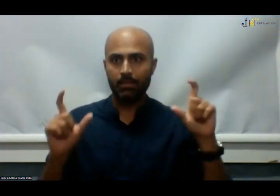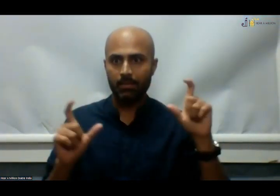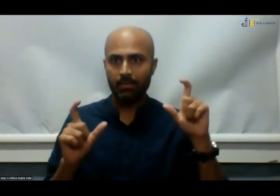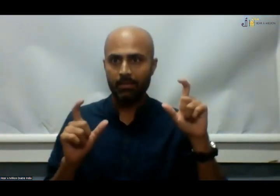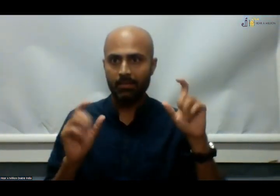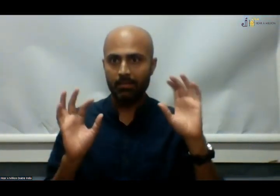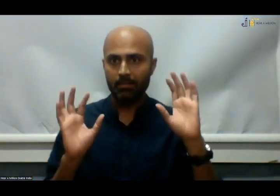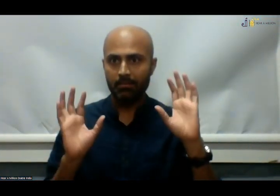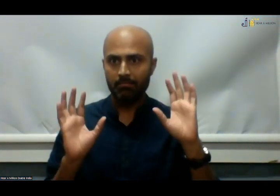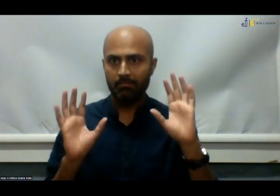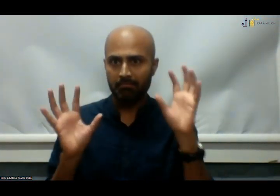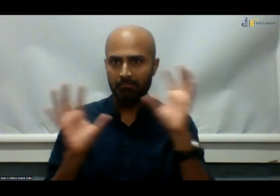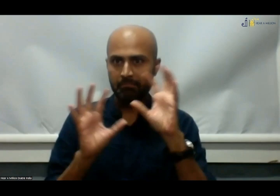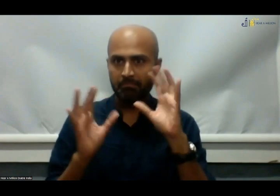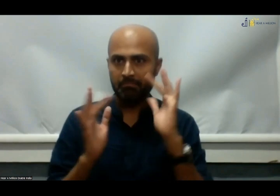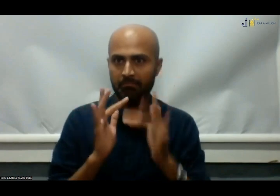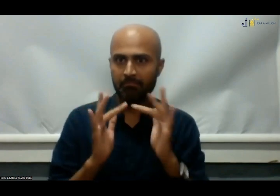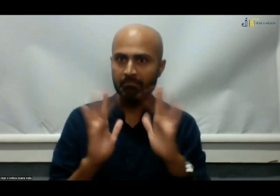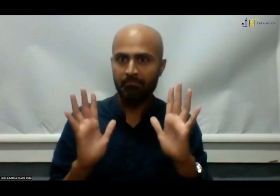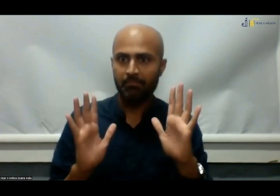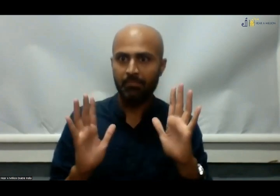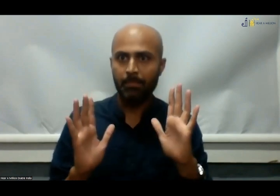Is it better now?